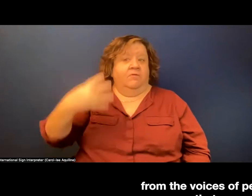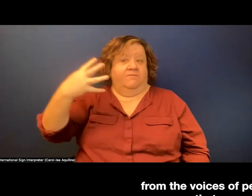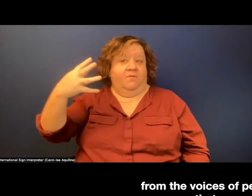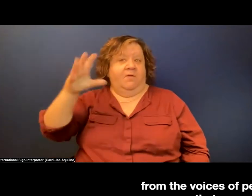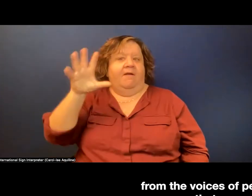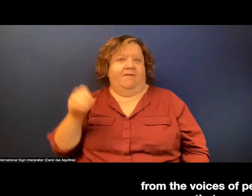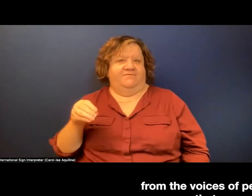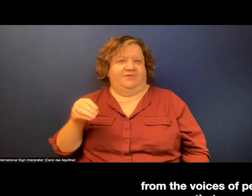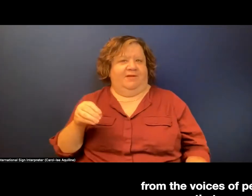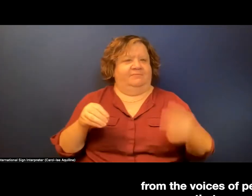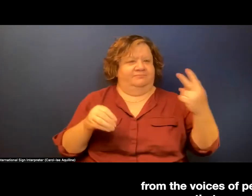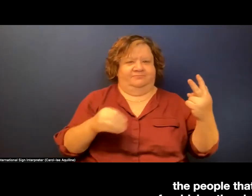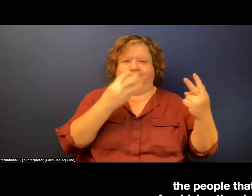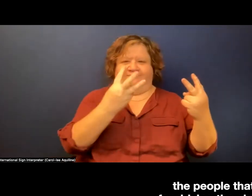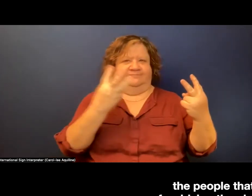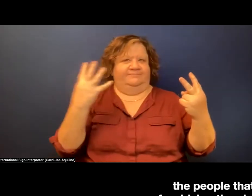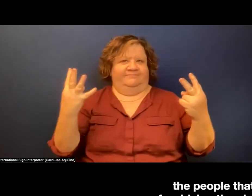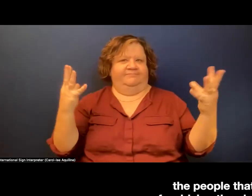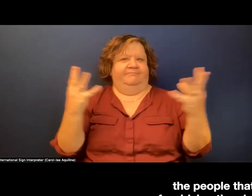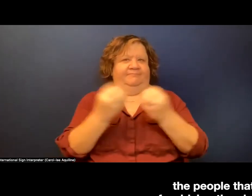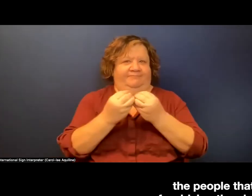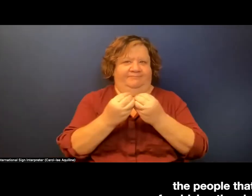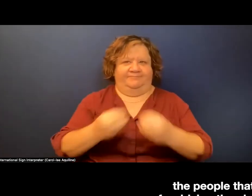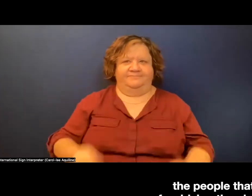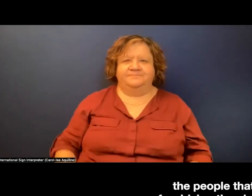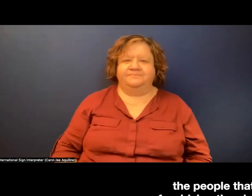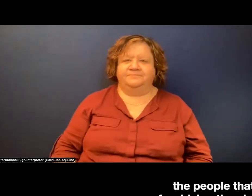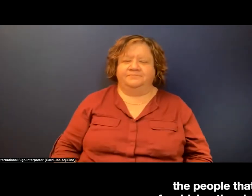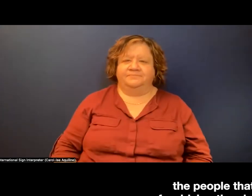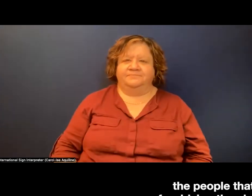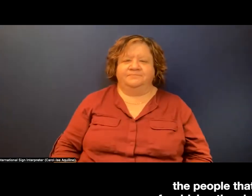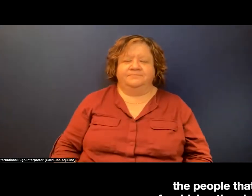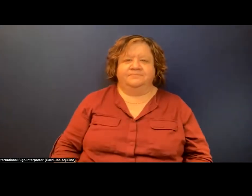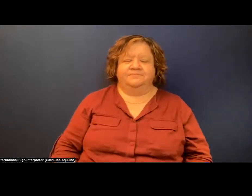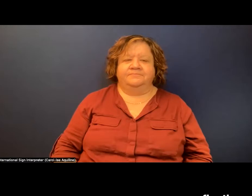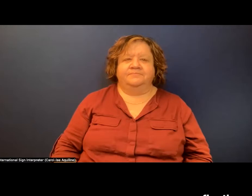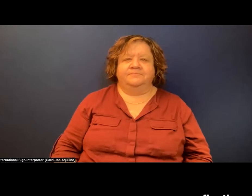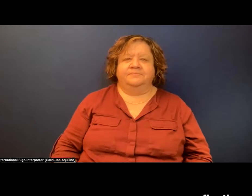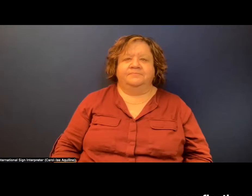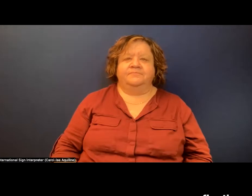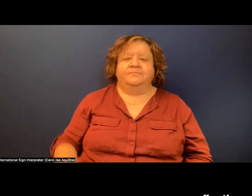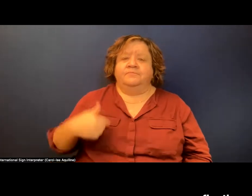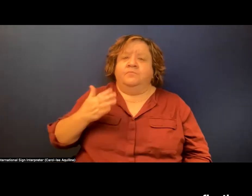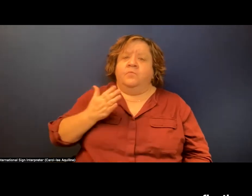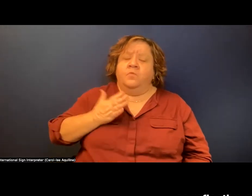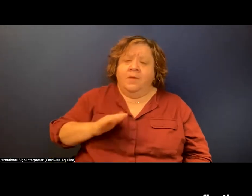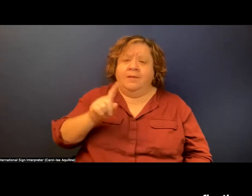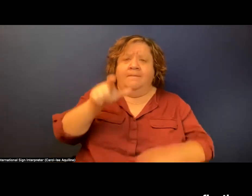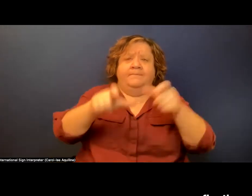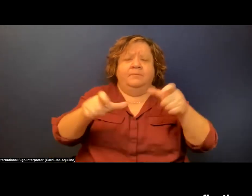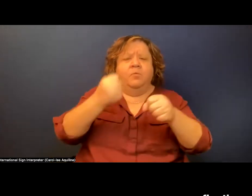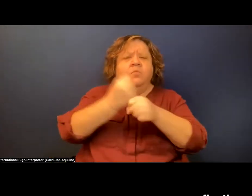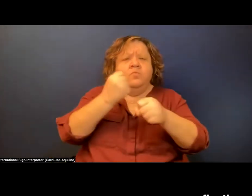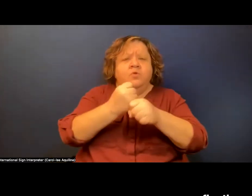voices of persons with disabilities that are on the ground, the people that are responsible for driving the change on the ground, as reflective